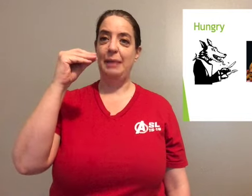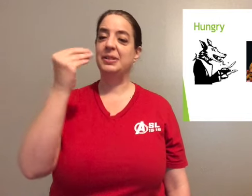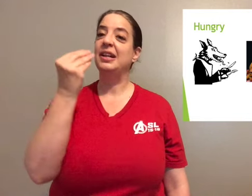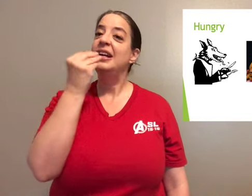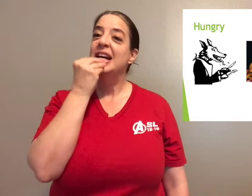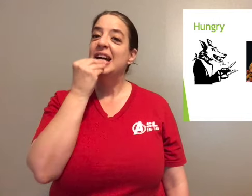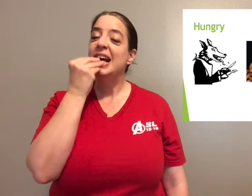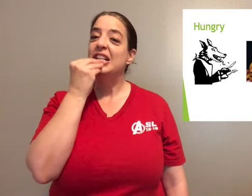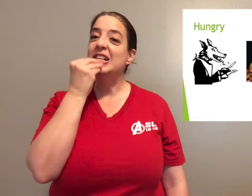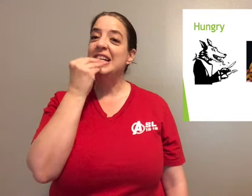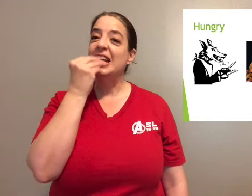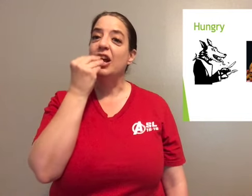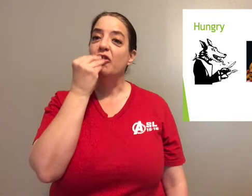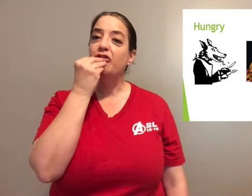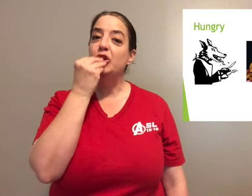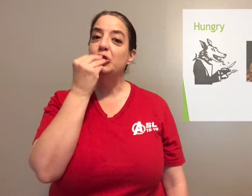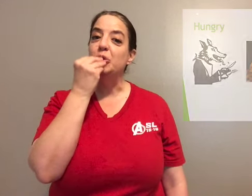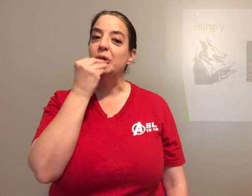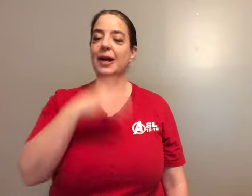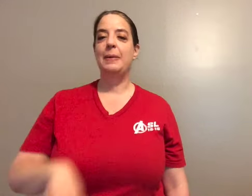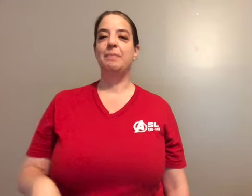collapsed, and you're eating food.